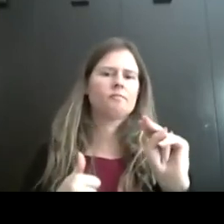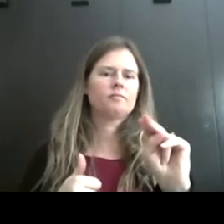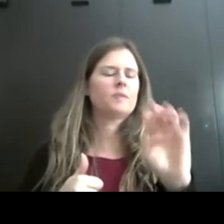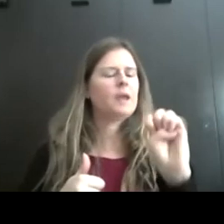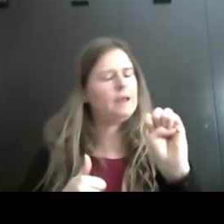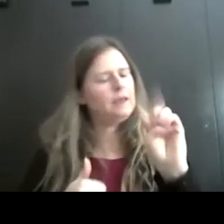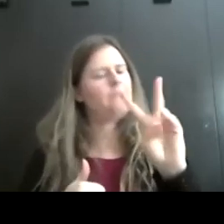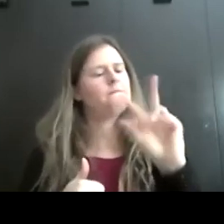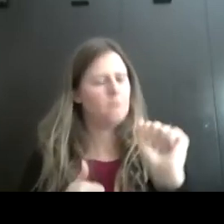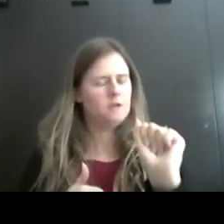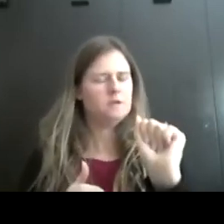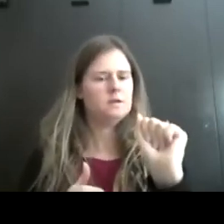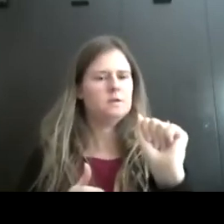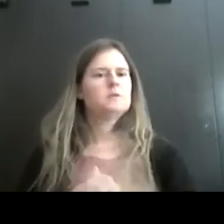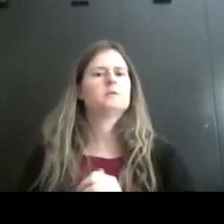But I think